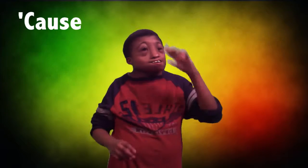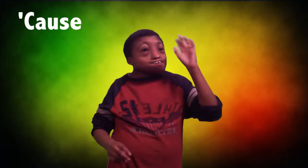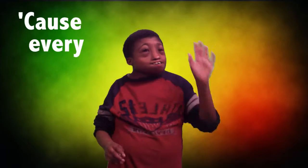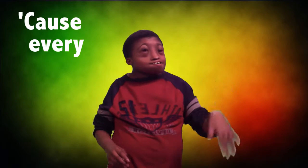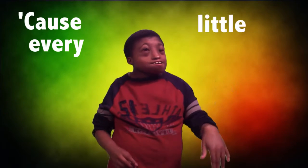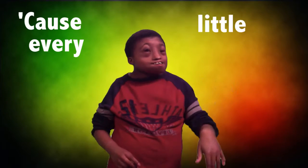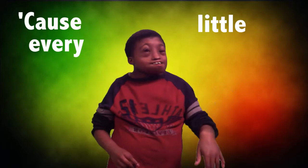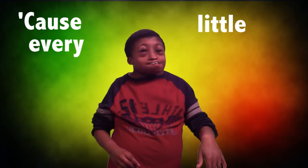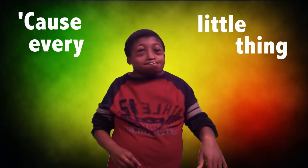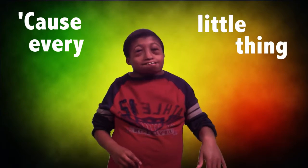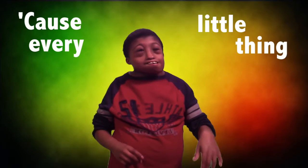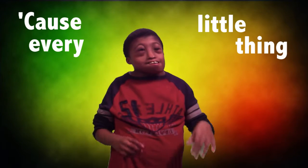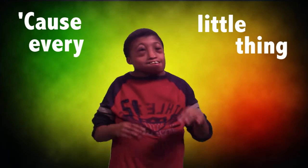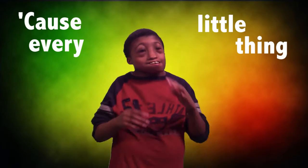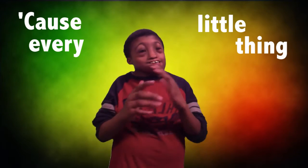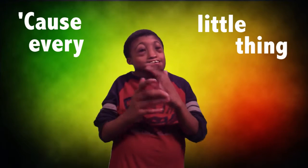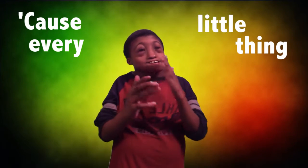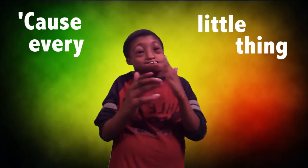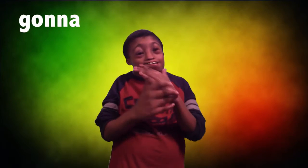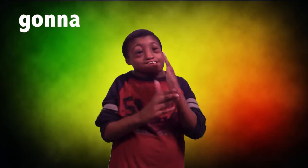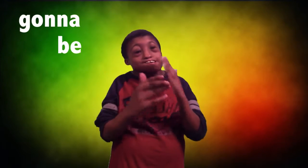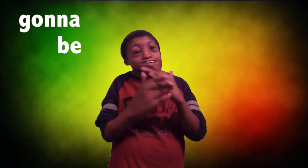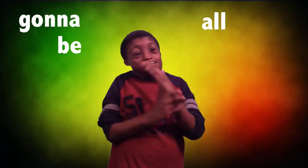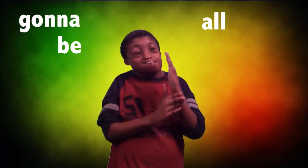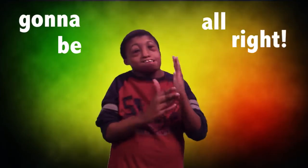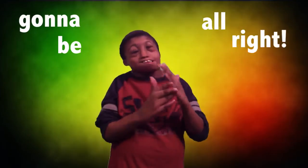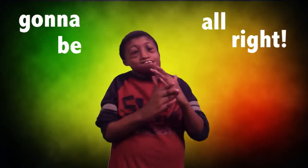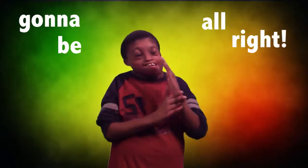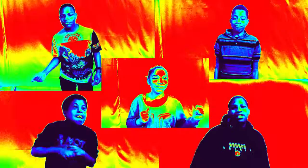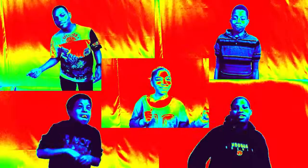Every little thing Gonna be alright